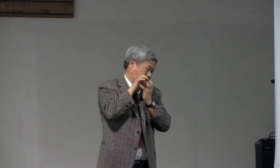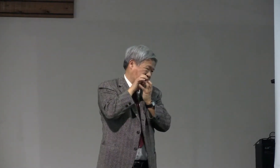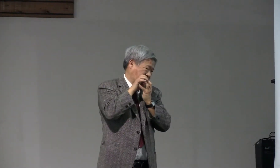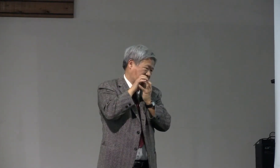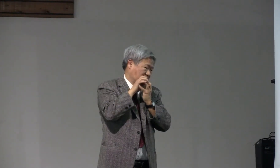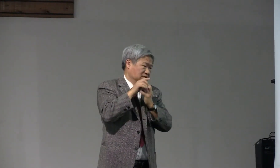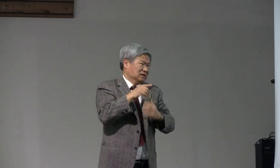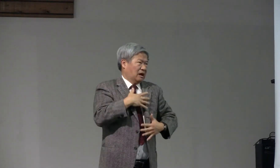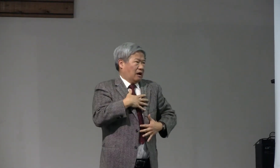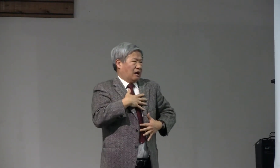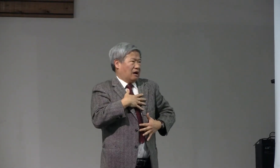skin has fallen off.